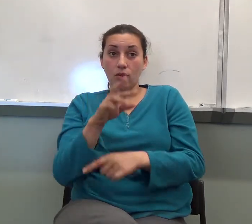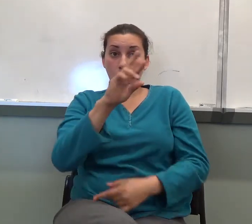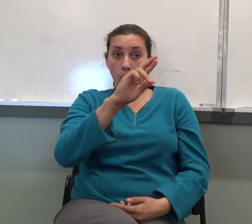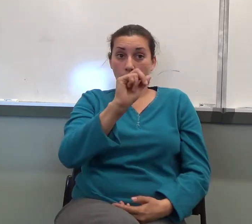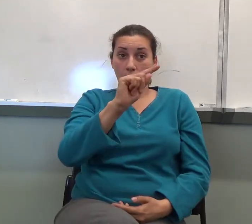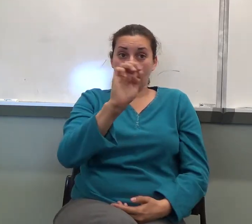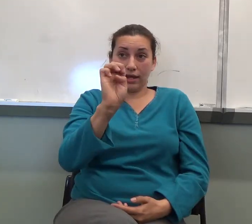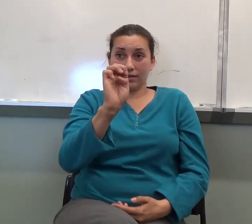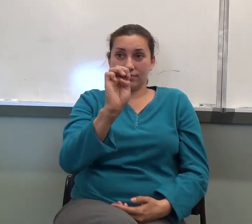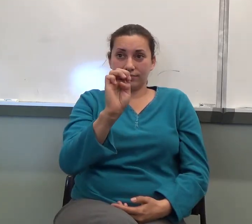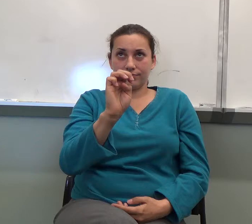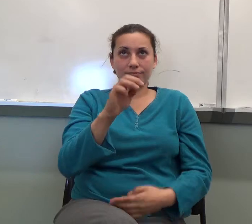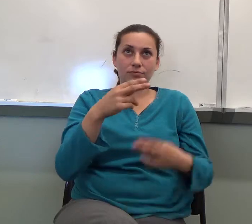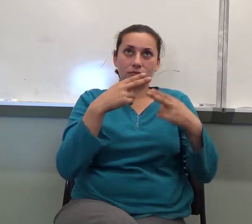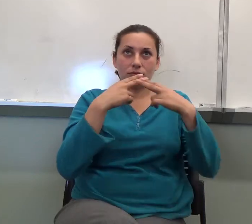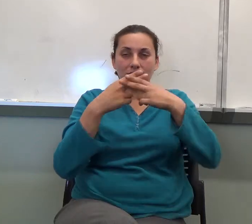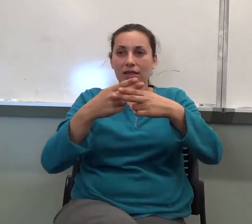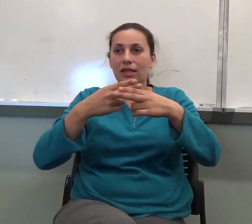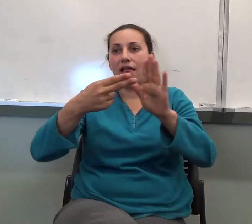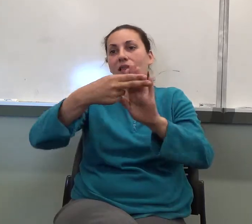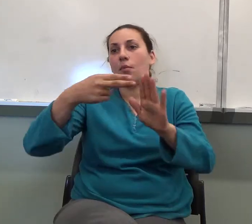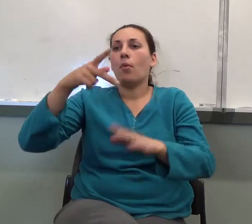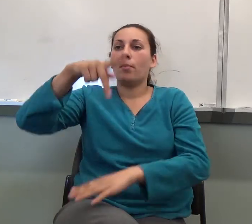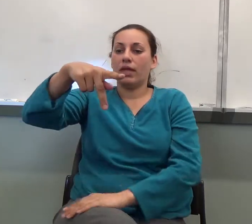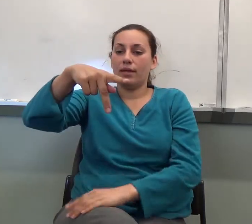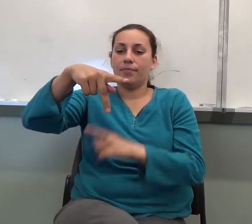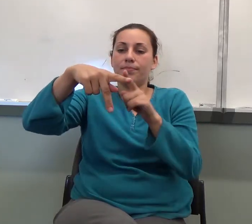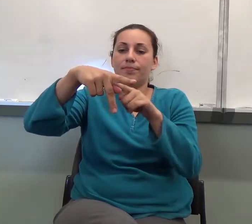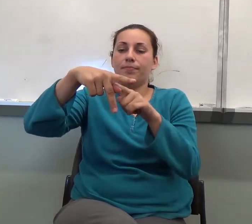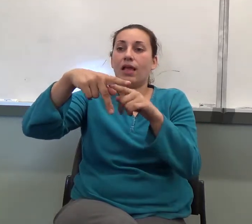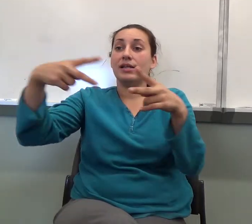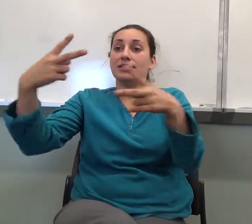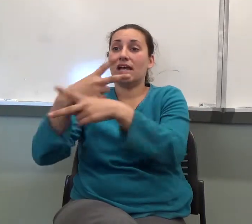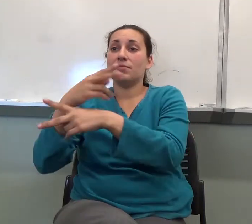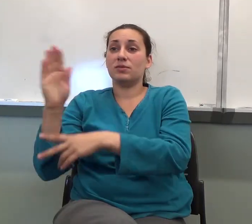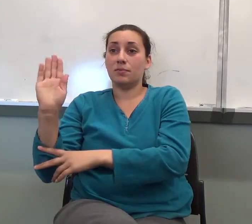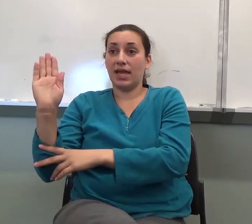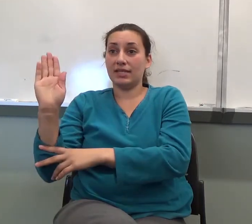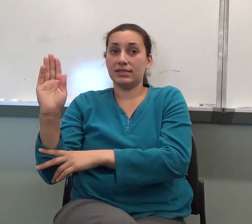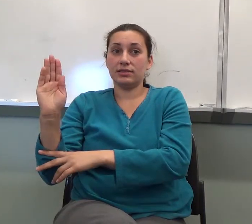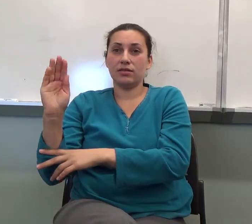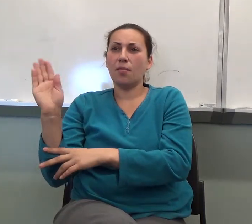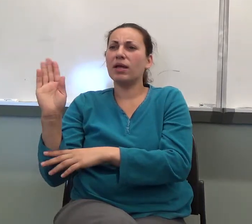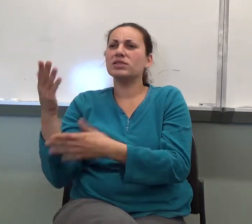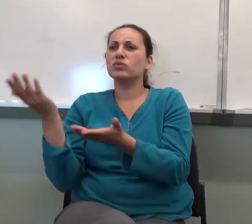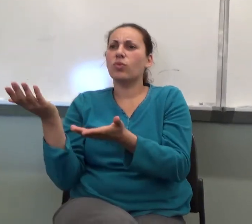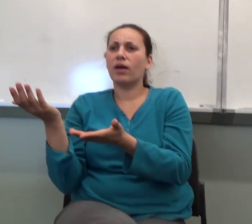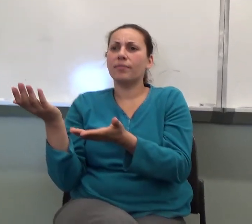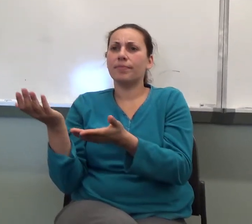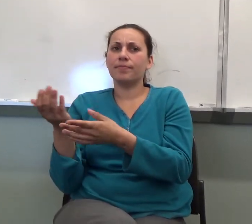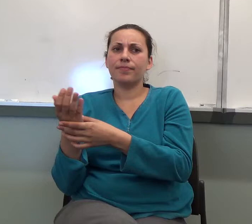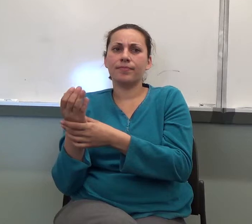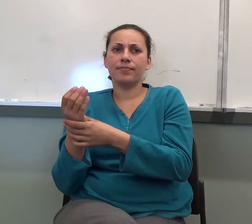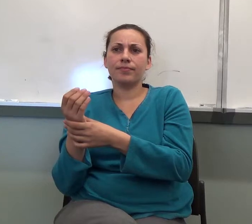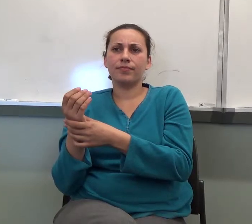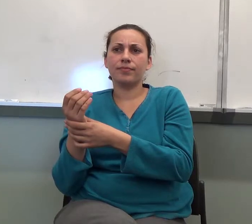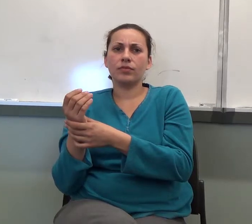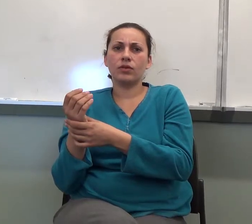call it just P, and multiply that by the base. What is it based on? It's based on the $30 that he